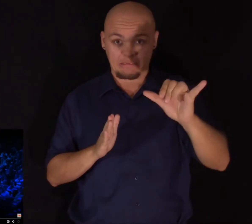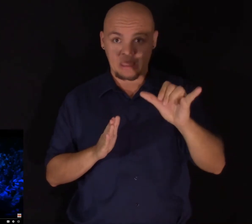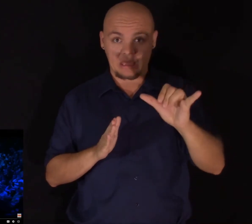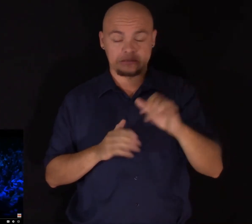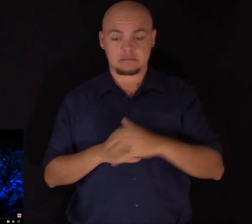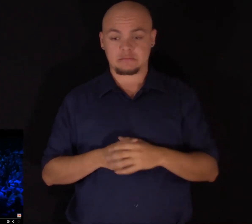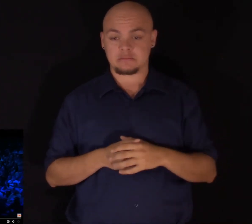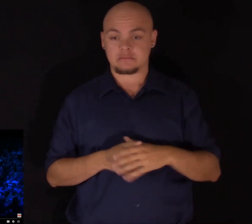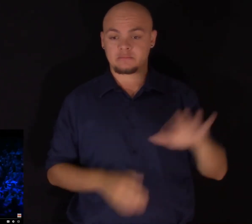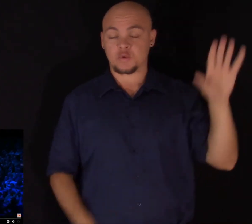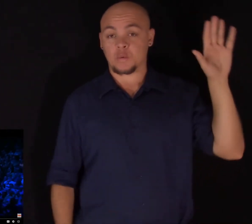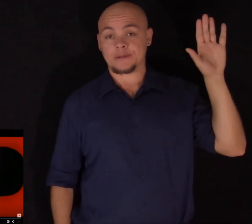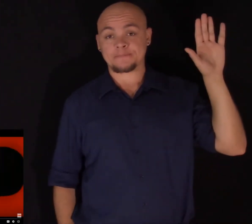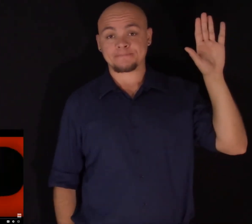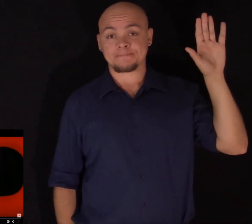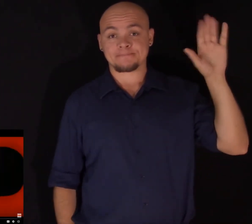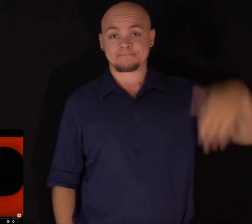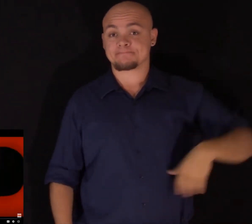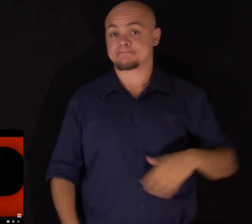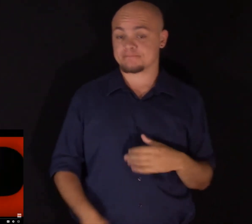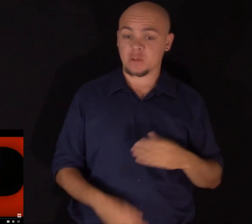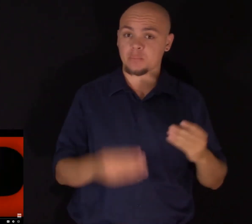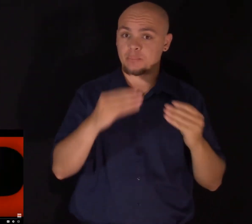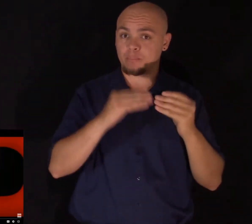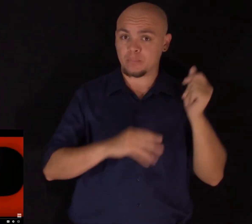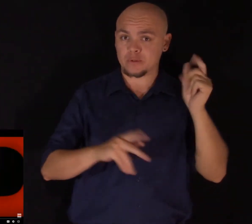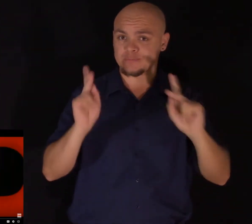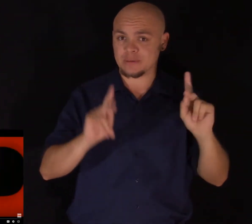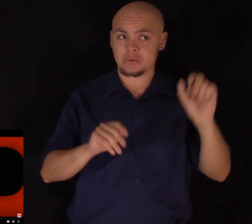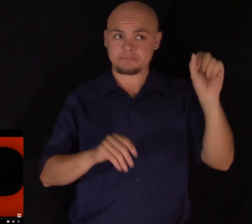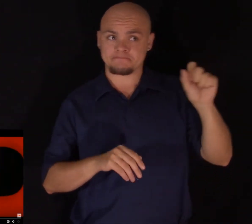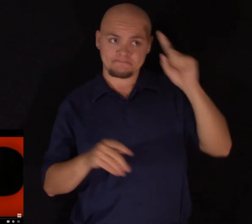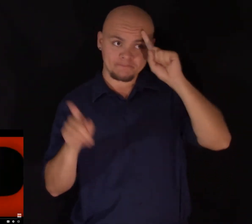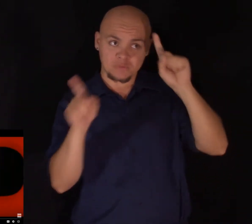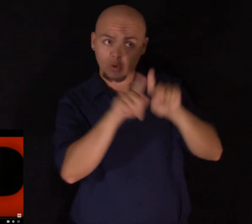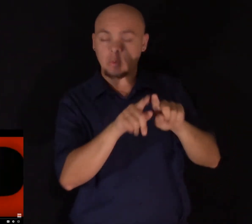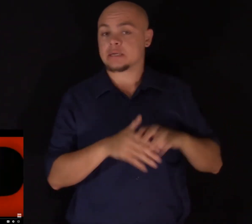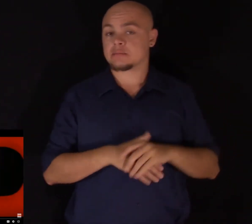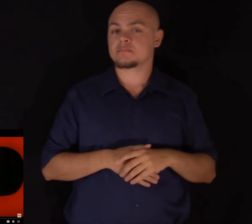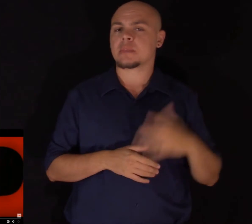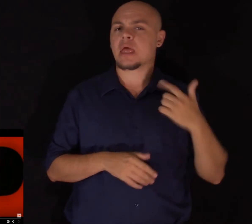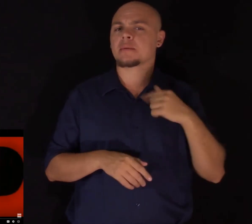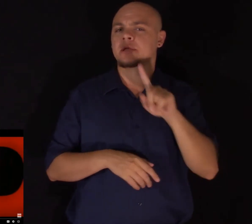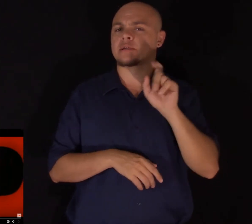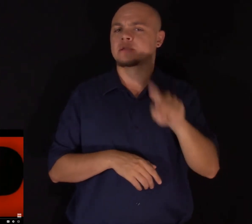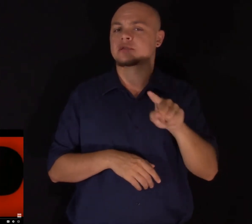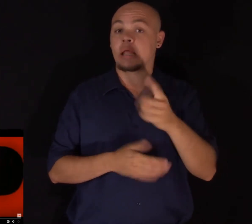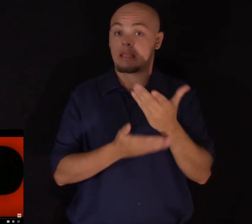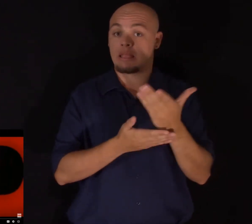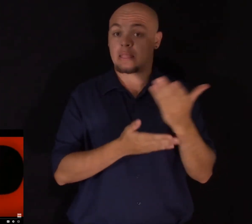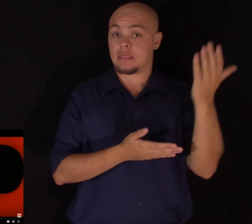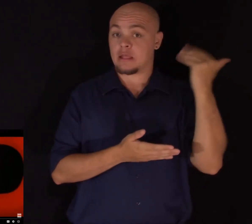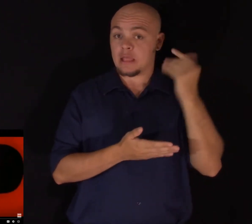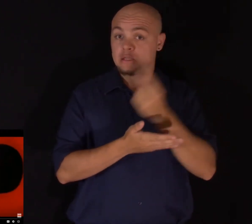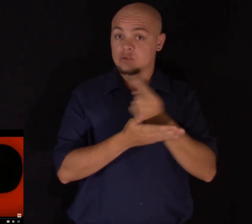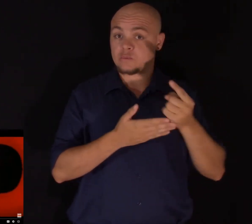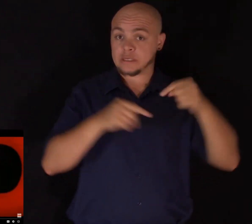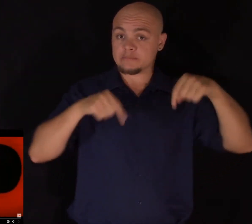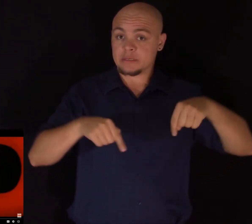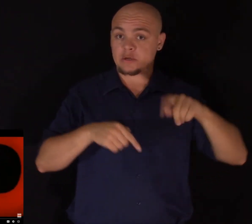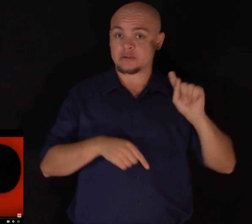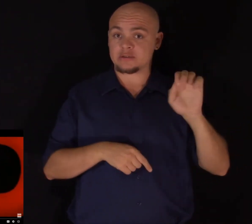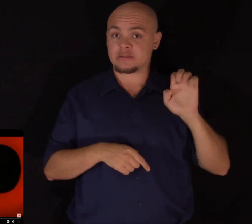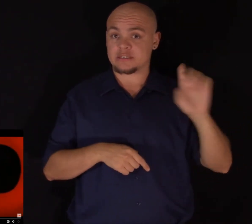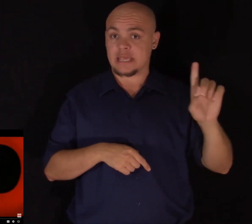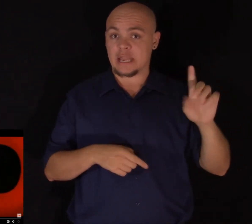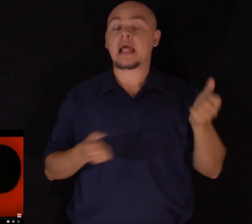synonymously? The majority of people. Now let me ask you this question. This past week at TED, how